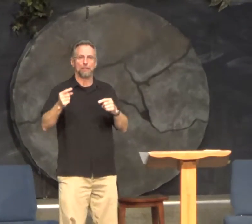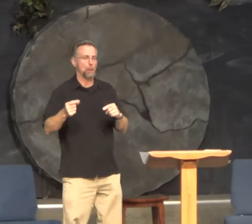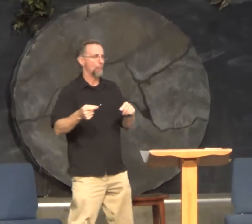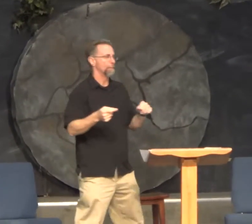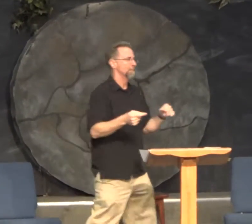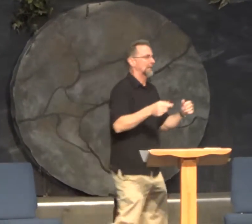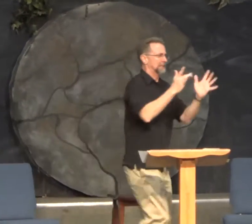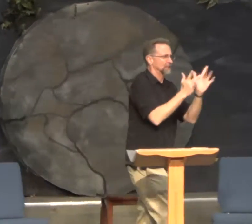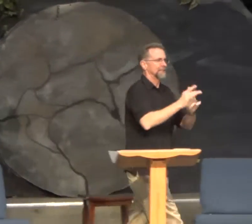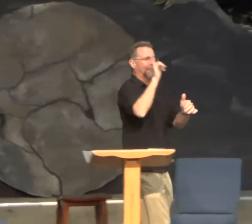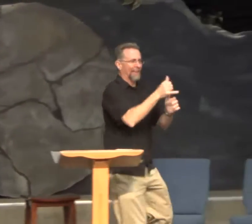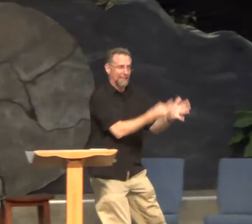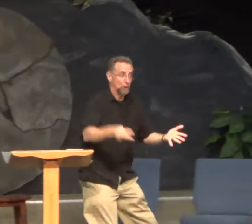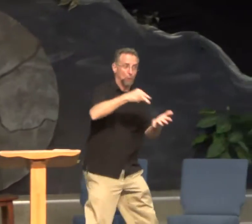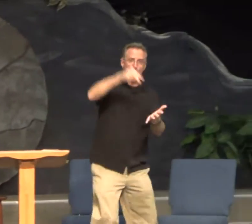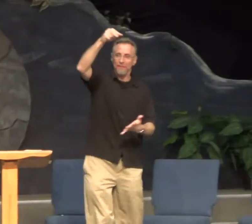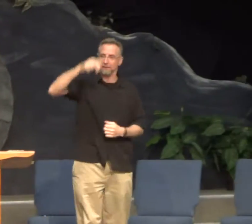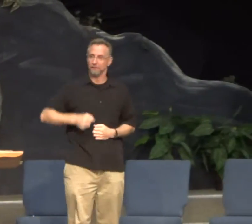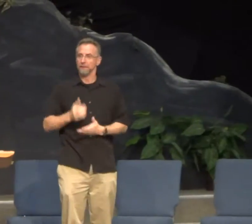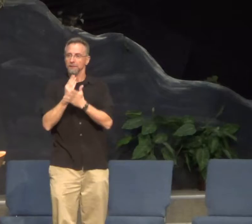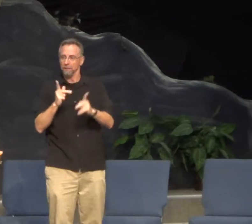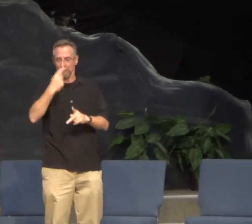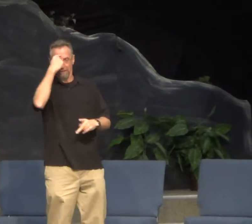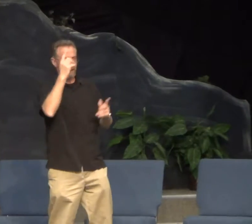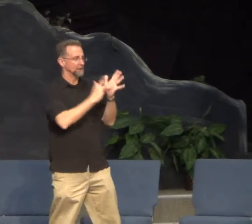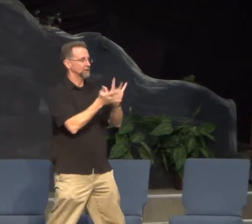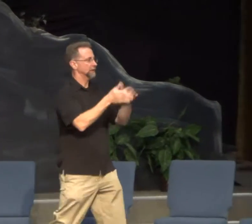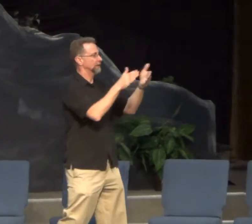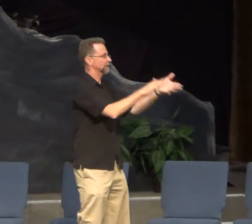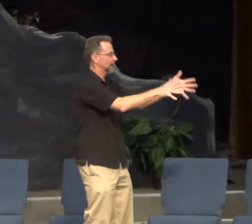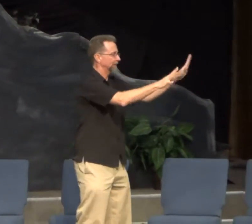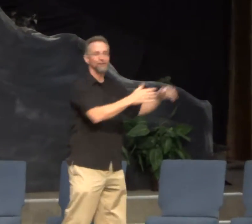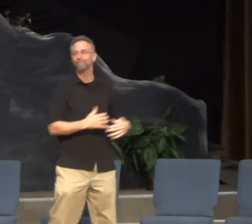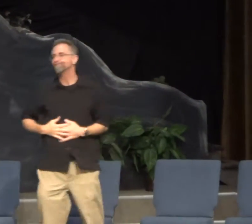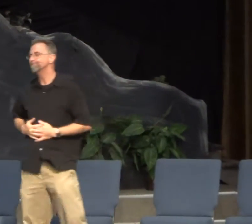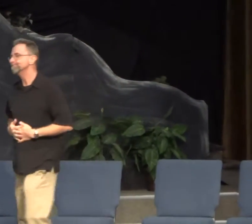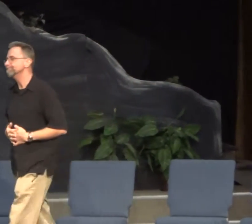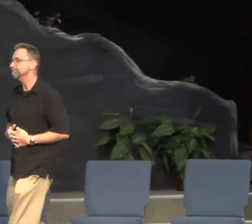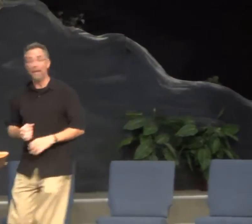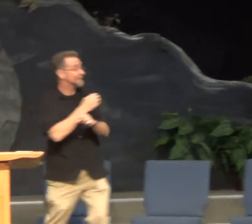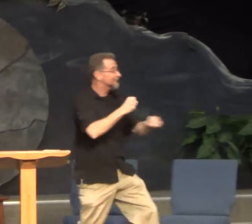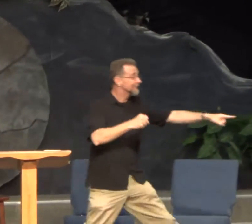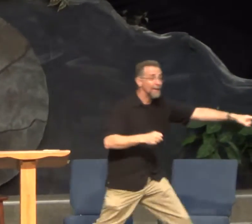just Jesus. But that Jesus is raised again. That he died and was raised